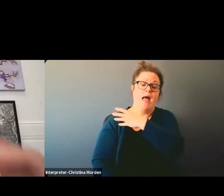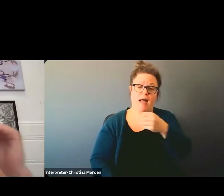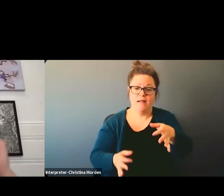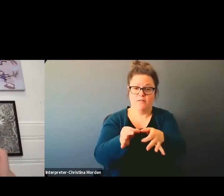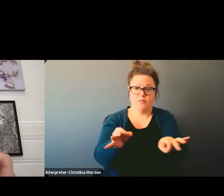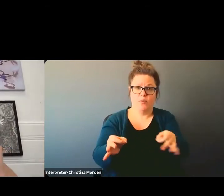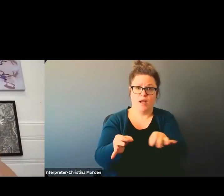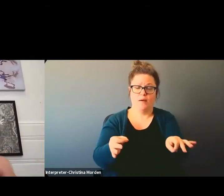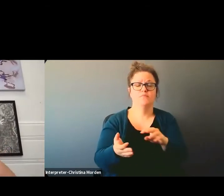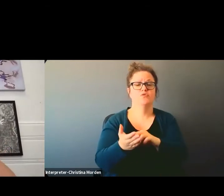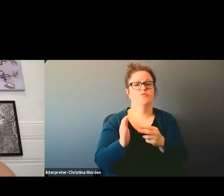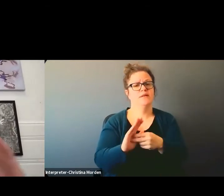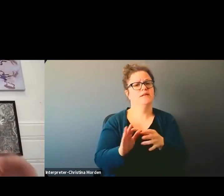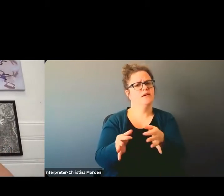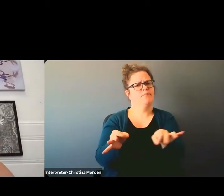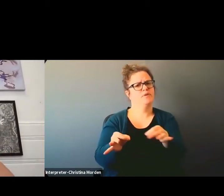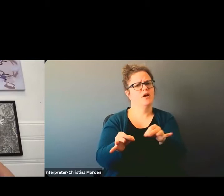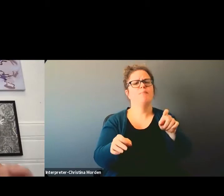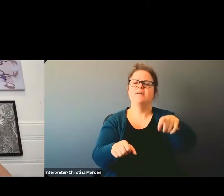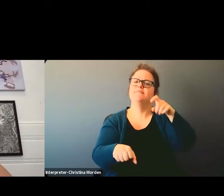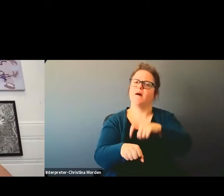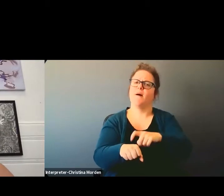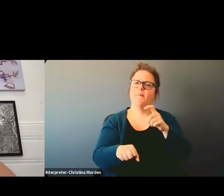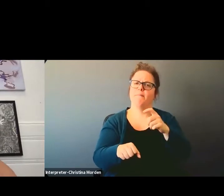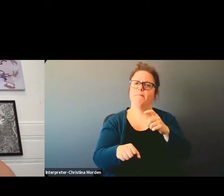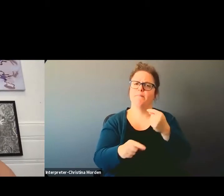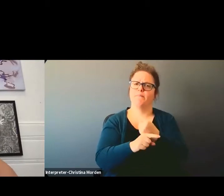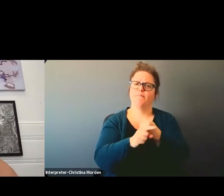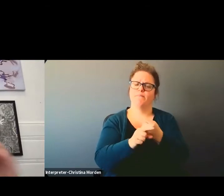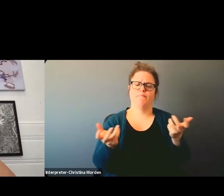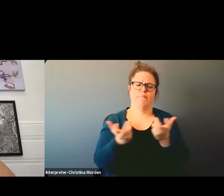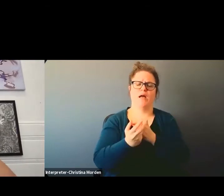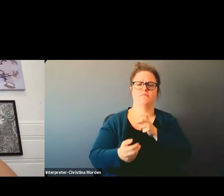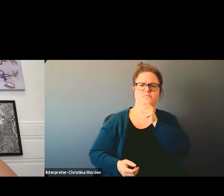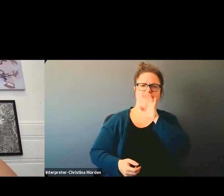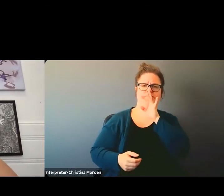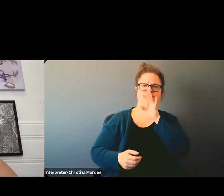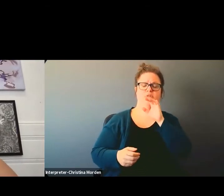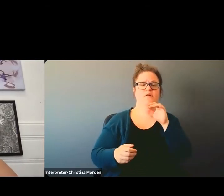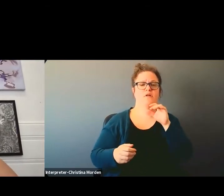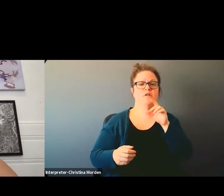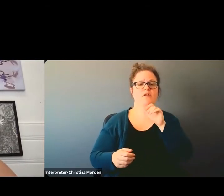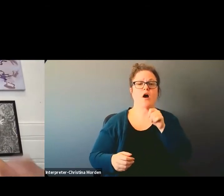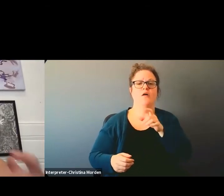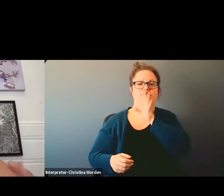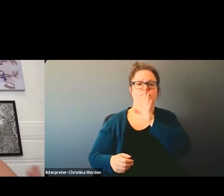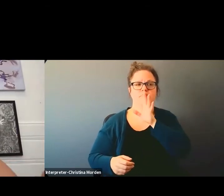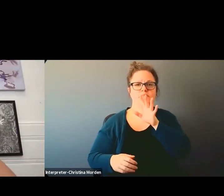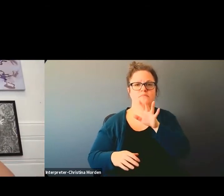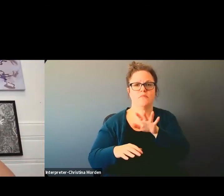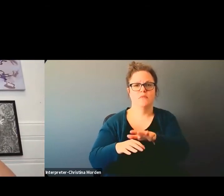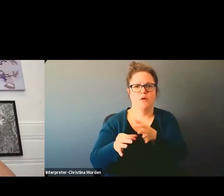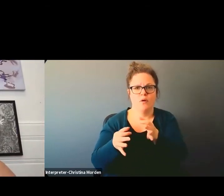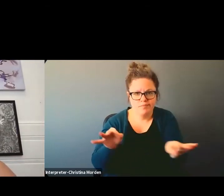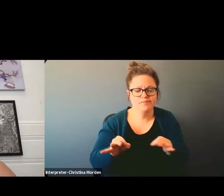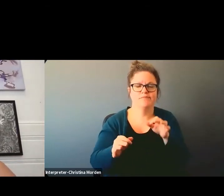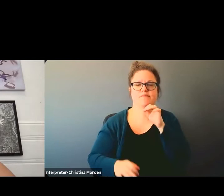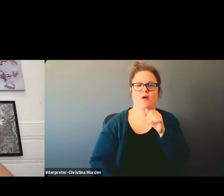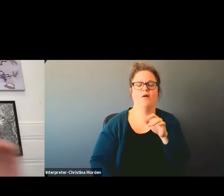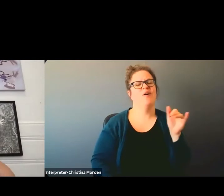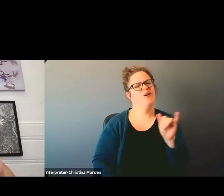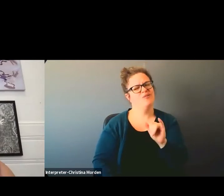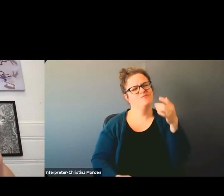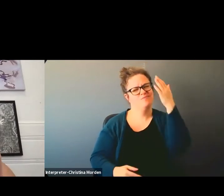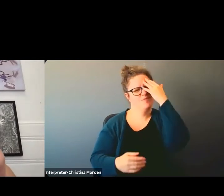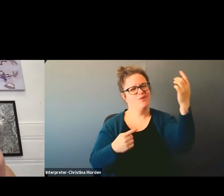captions need to be timed correctly and not lag too far behind. And then also the AI generated captions,